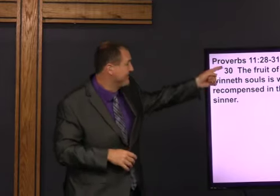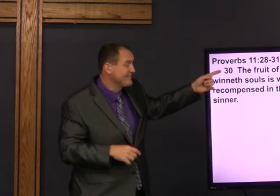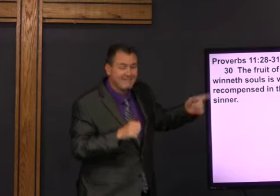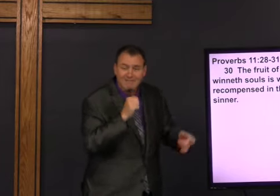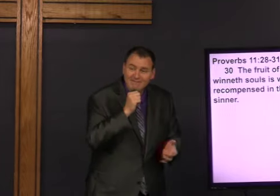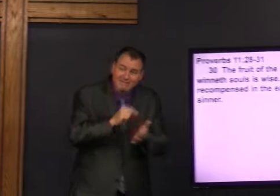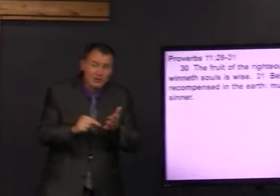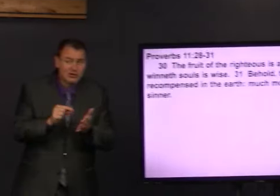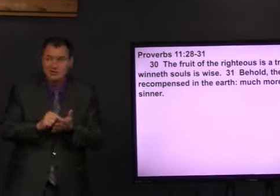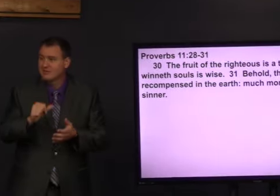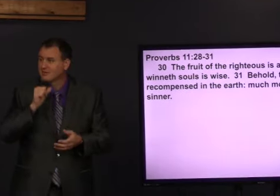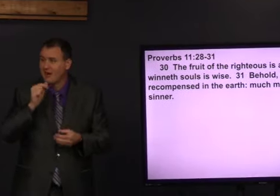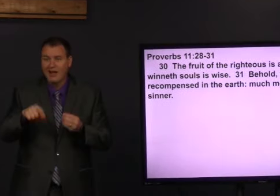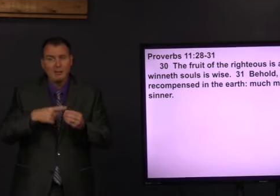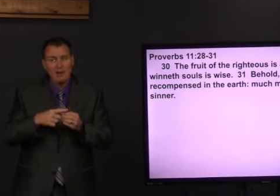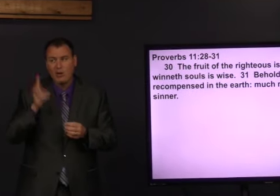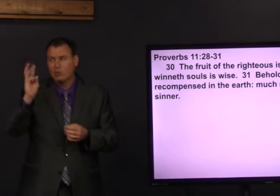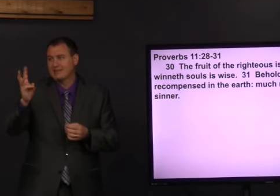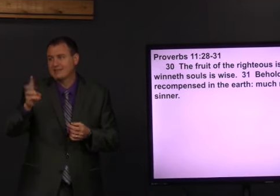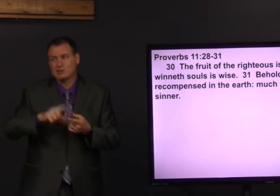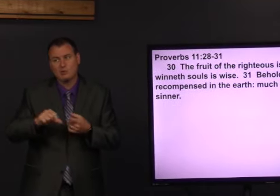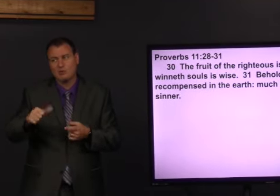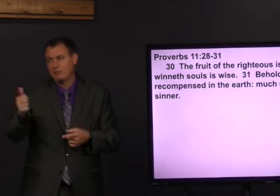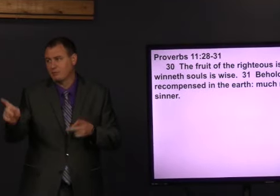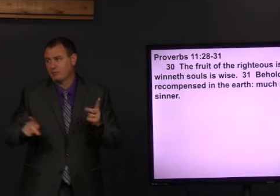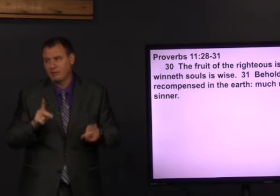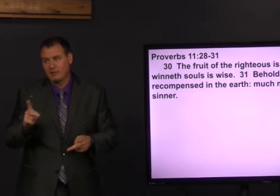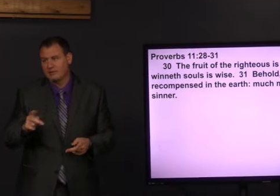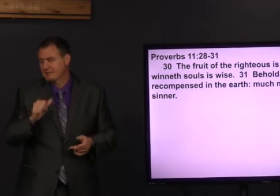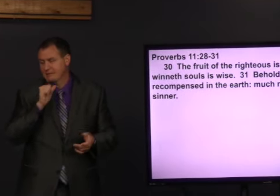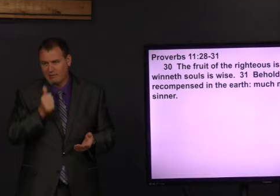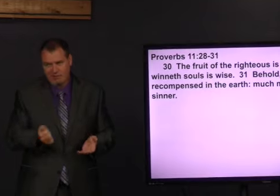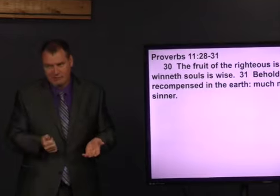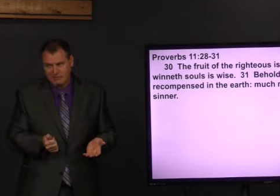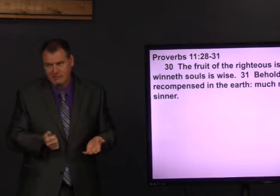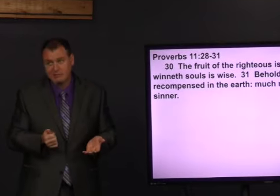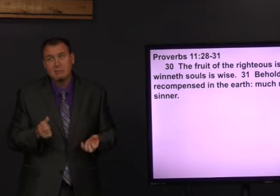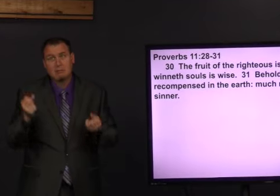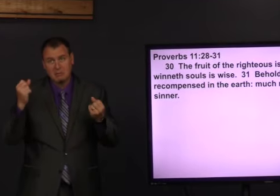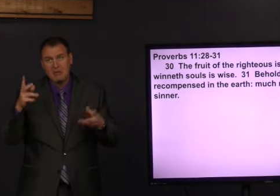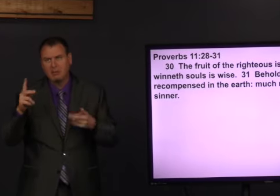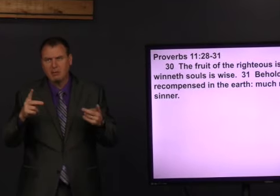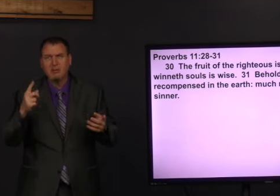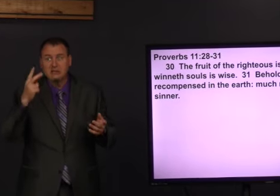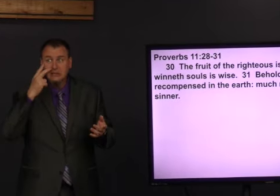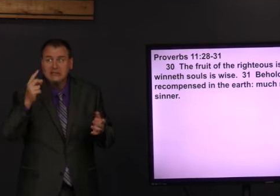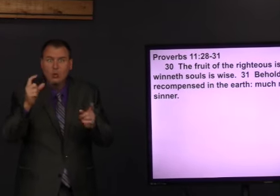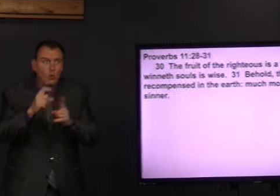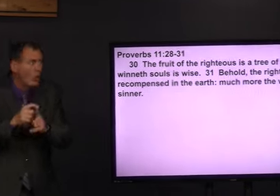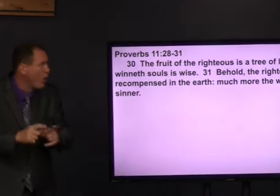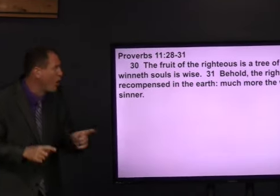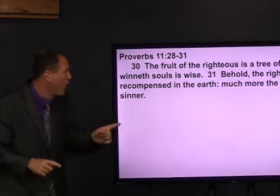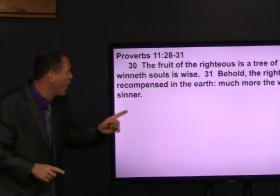that. This verse is not about witnessing at all. And then people see this